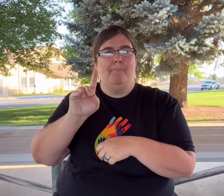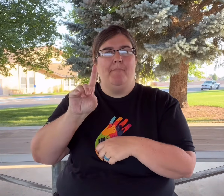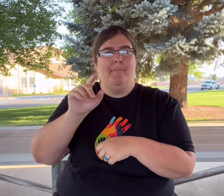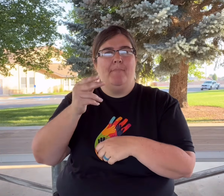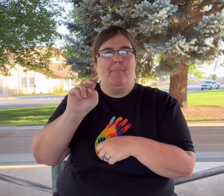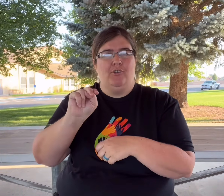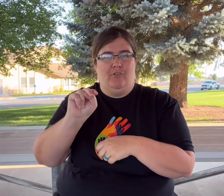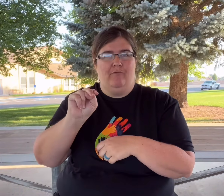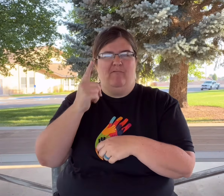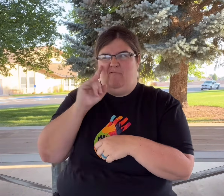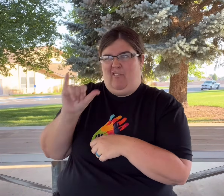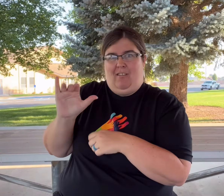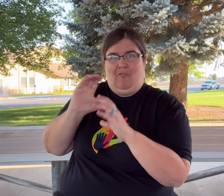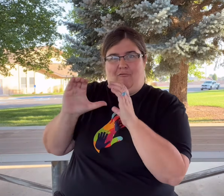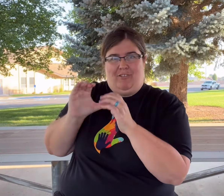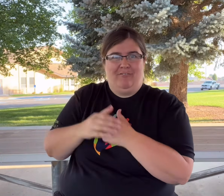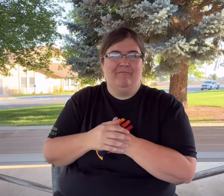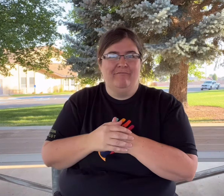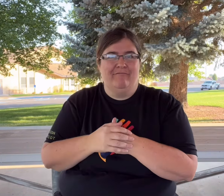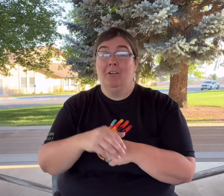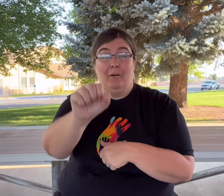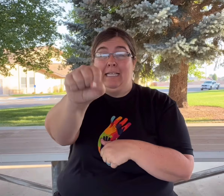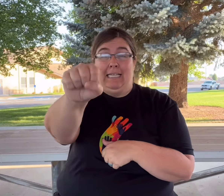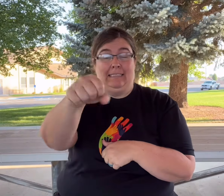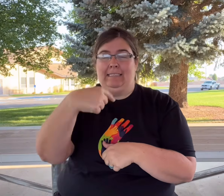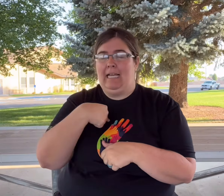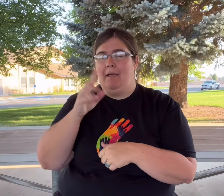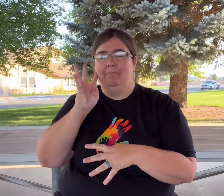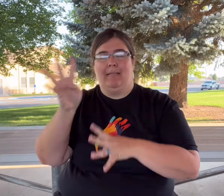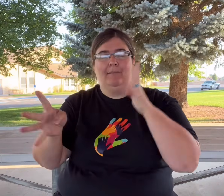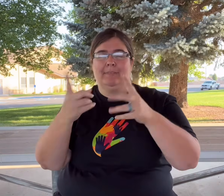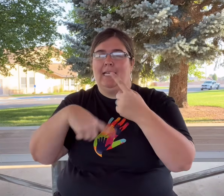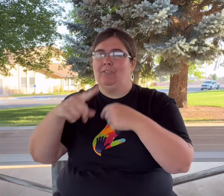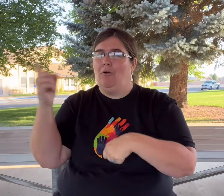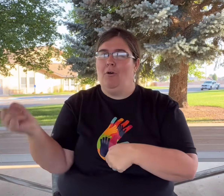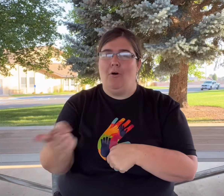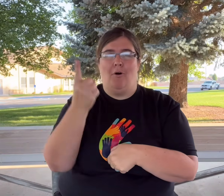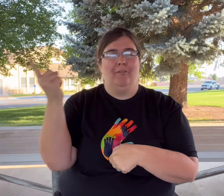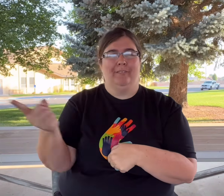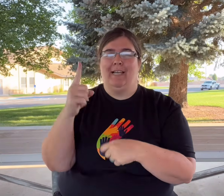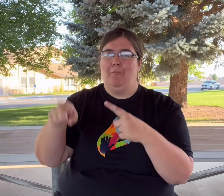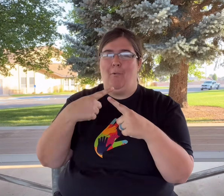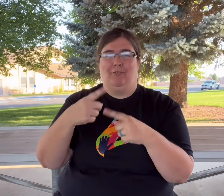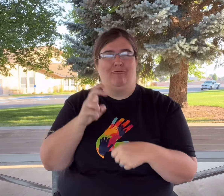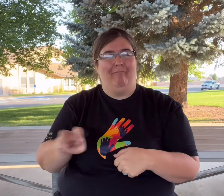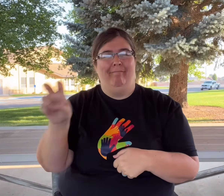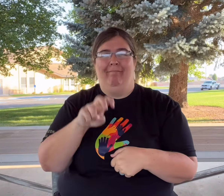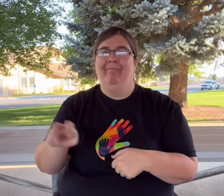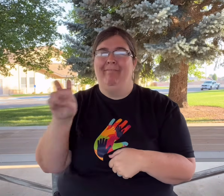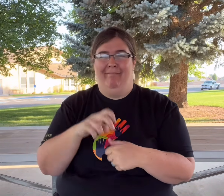of sorts for that conversation. So yes, I make up signs all the time when I'm traveling.